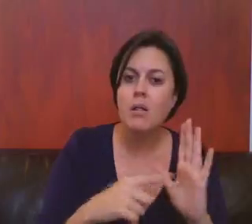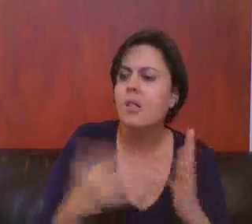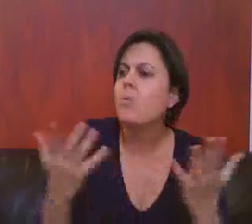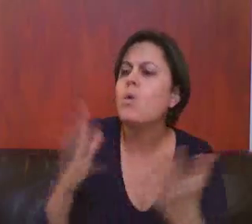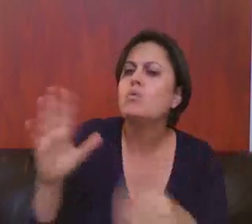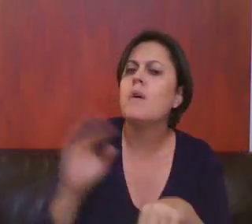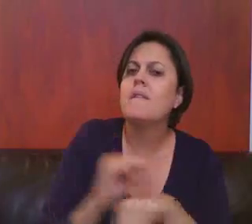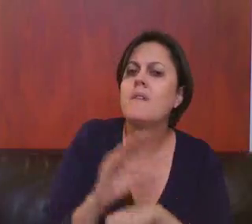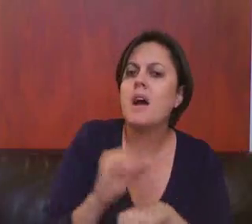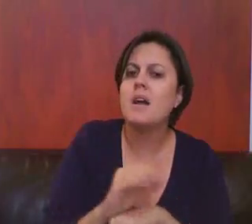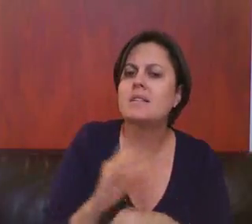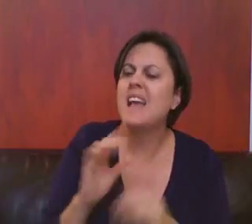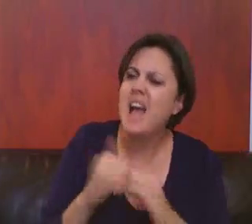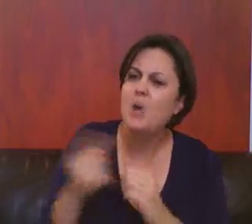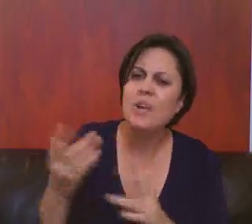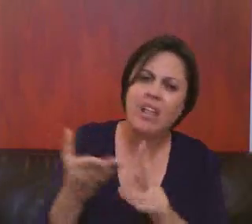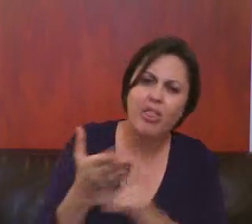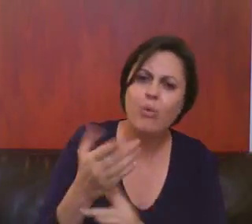What gets you through the hard times?